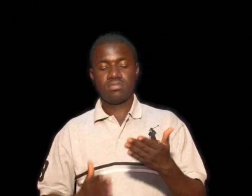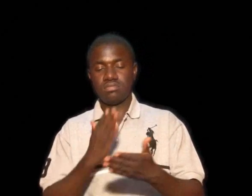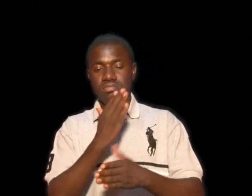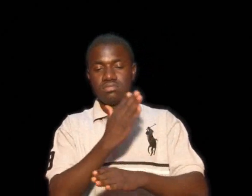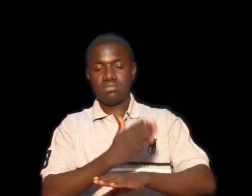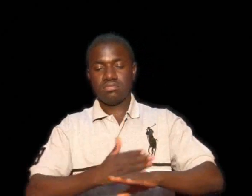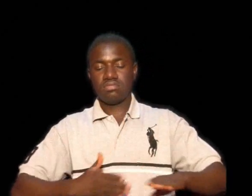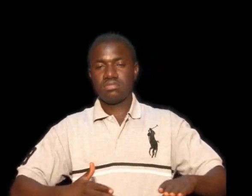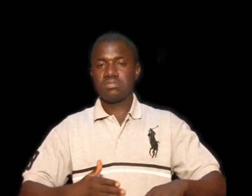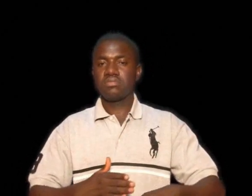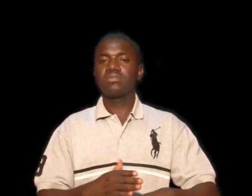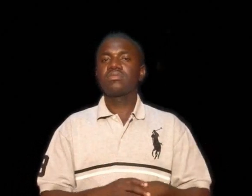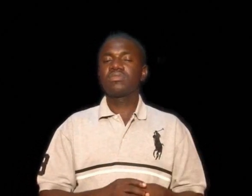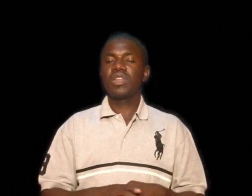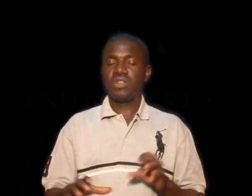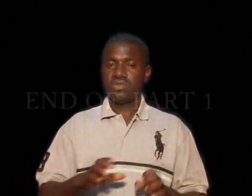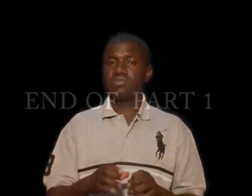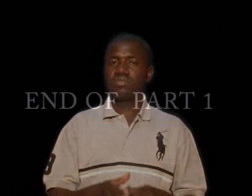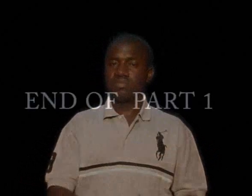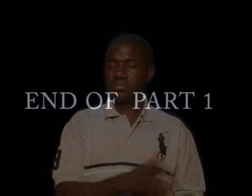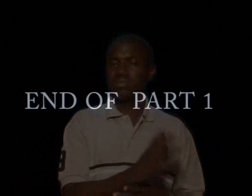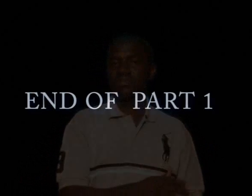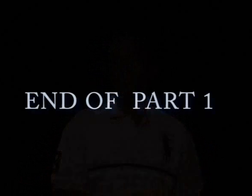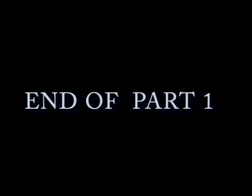limbs do shake hands.